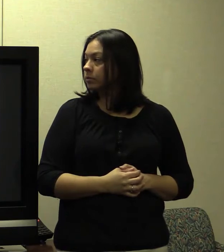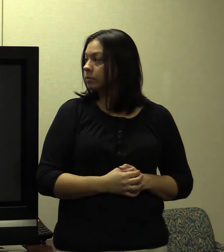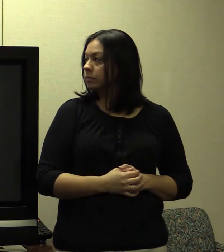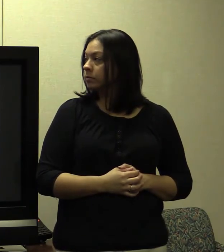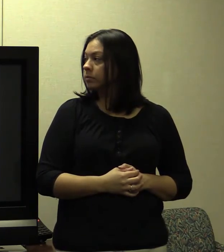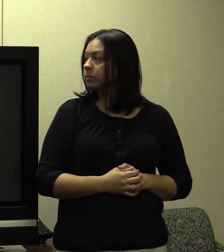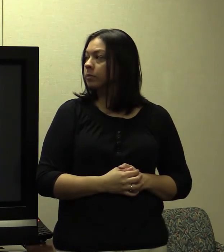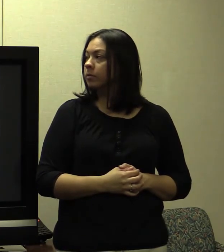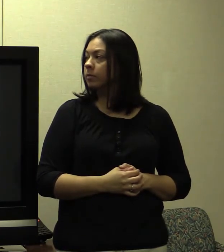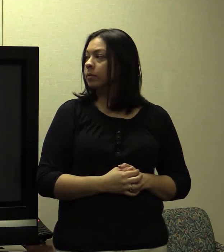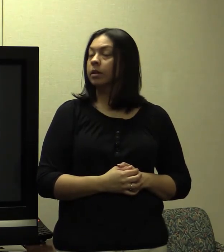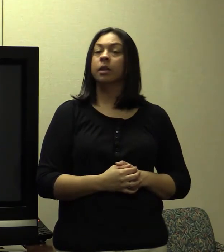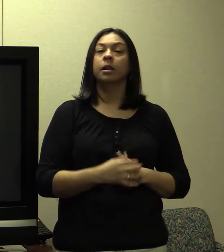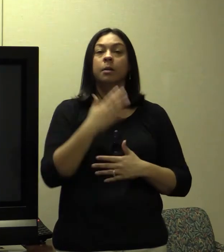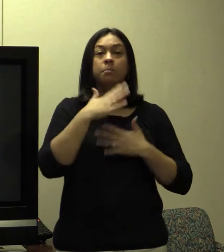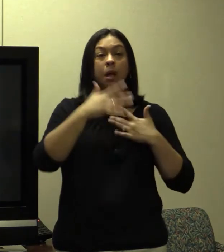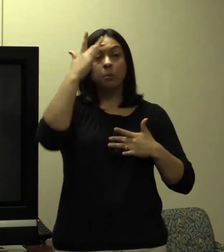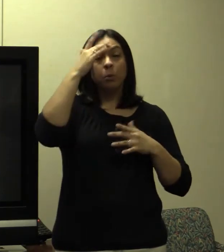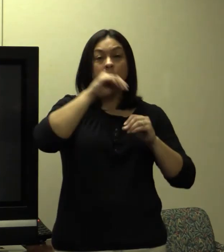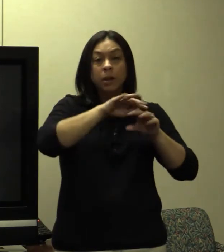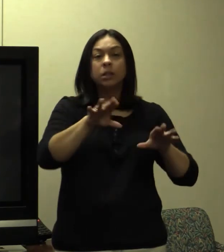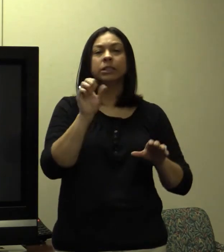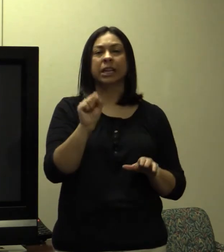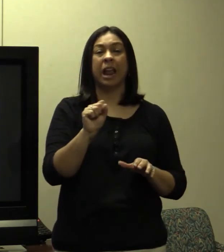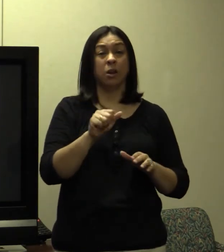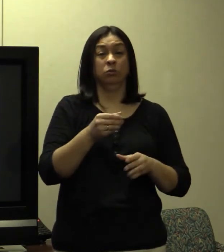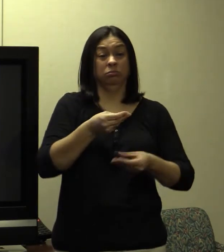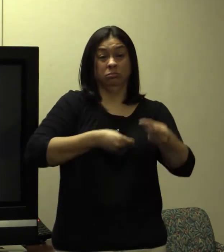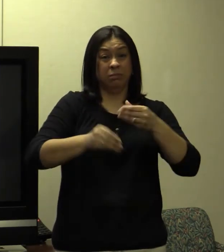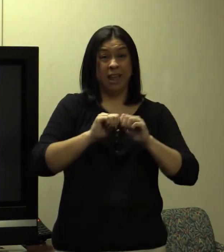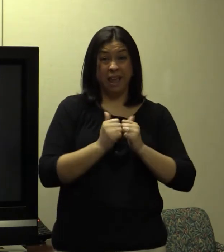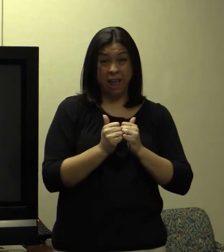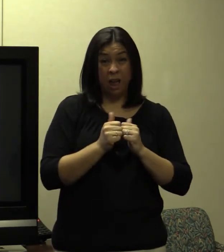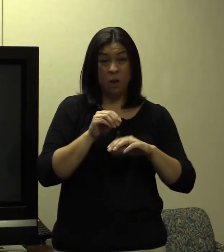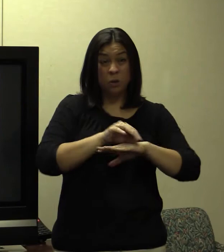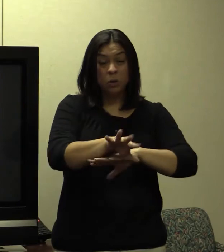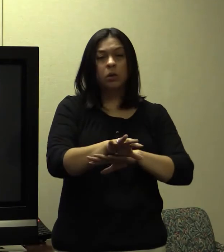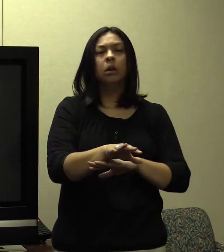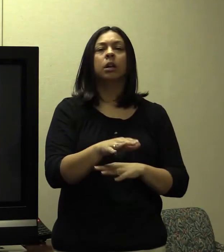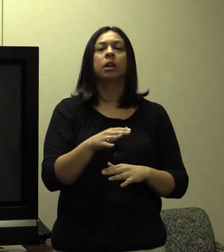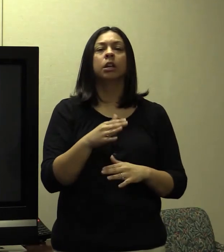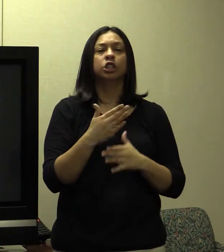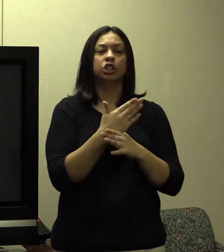Bloodborne pathogens can be transmitted in following ways: by sharing dirty needles,